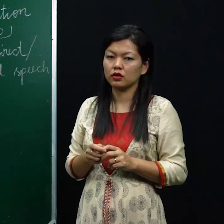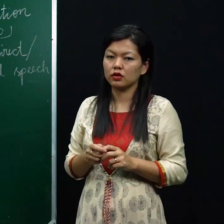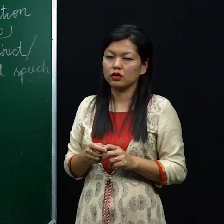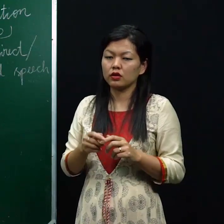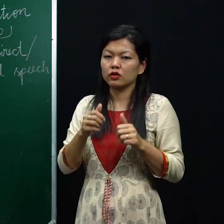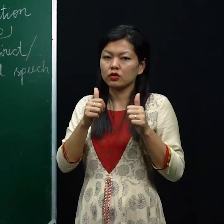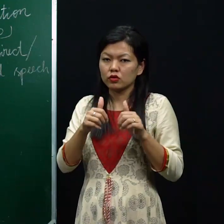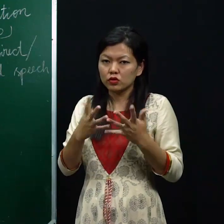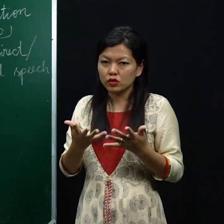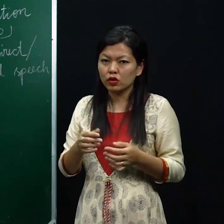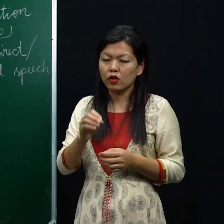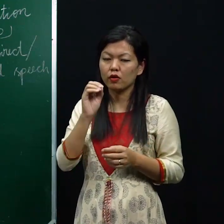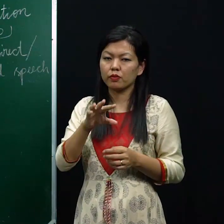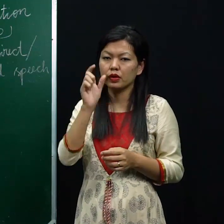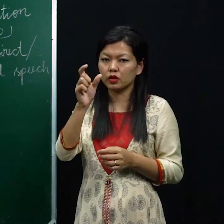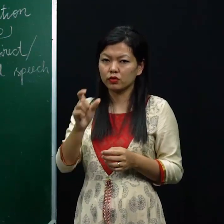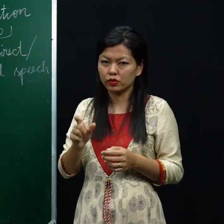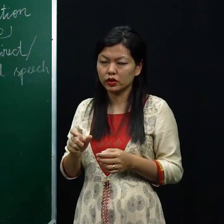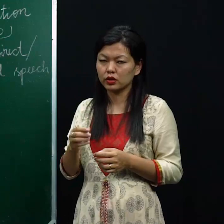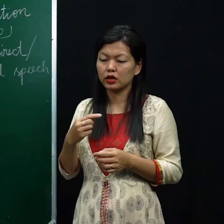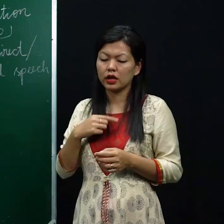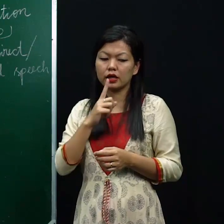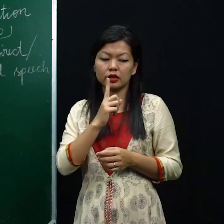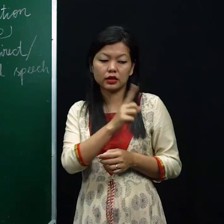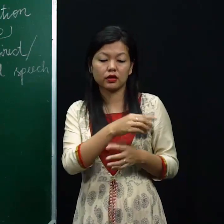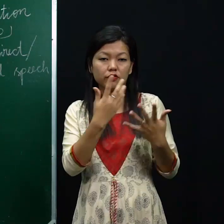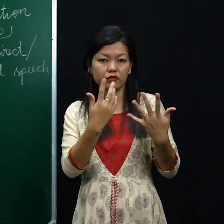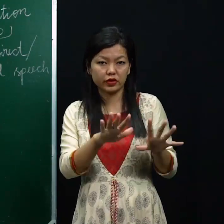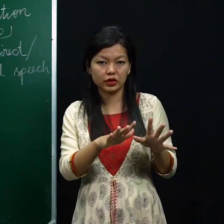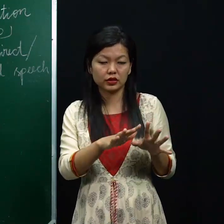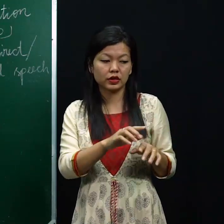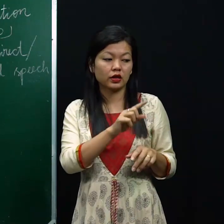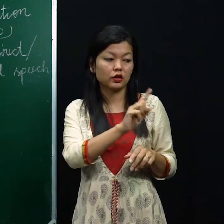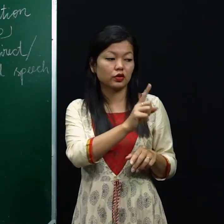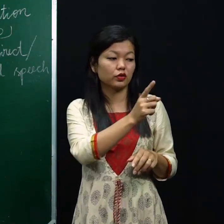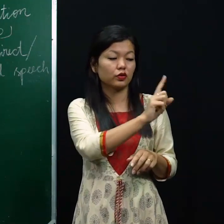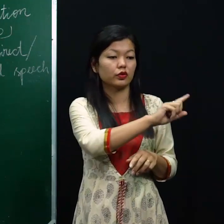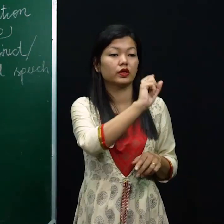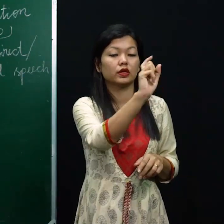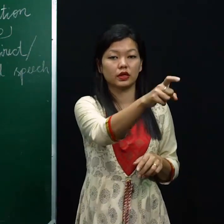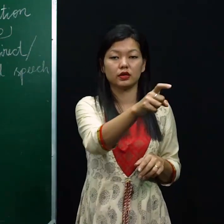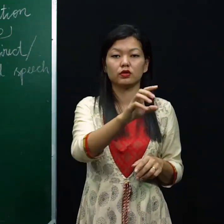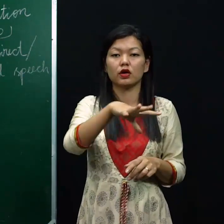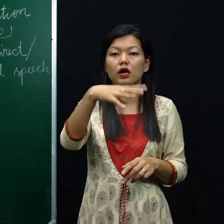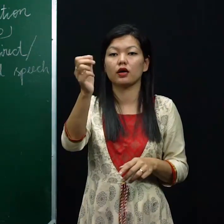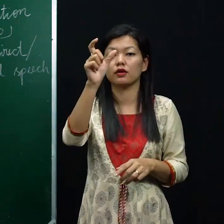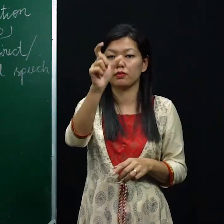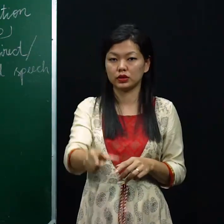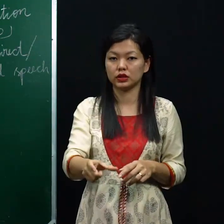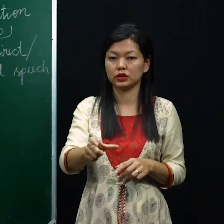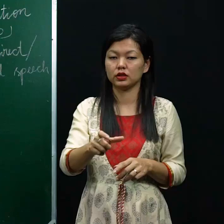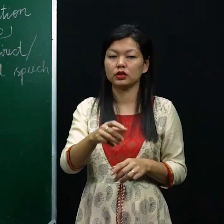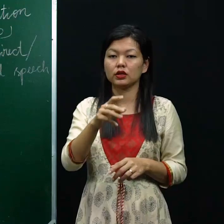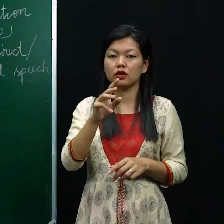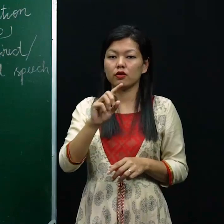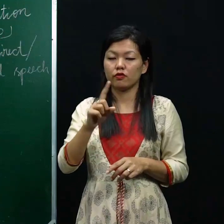friends, that is indirect speech. It's as simple as that. Reporting someone's original word to another person or to the third